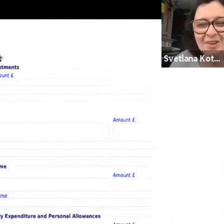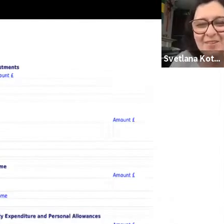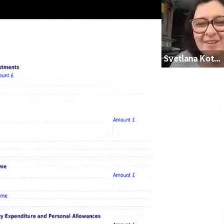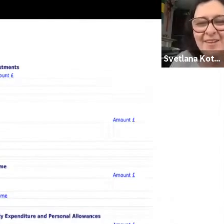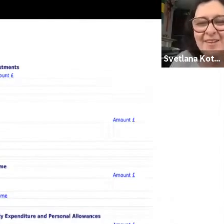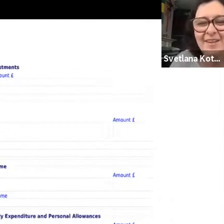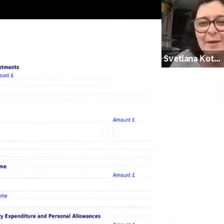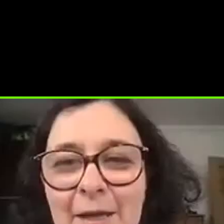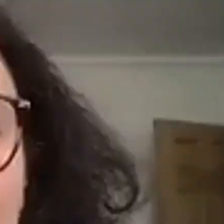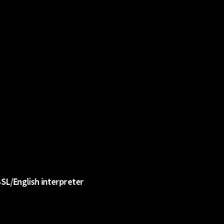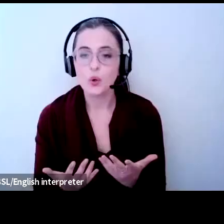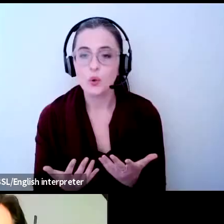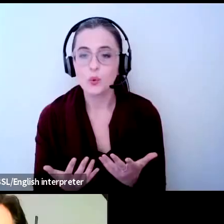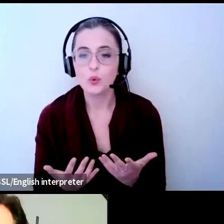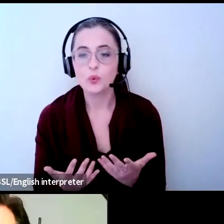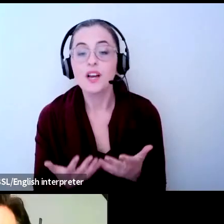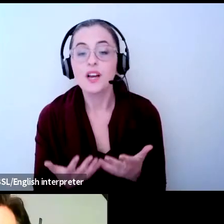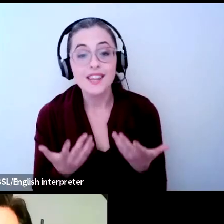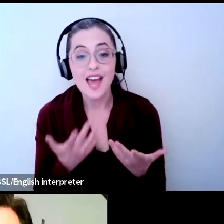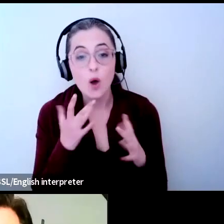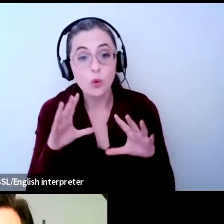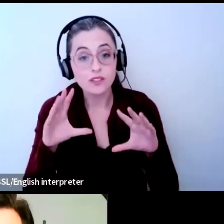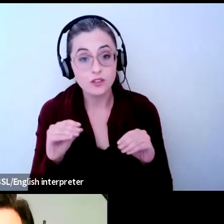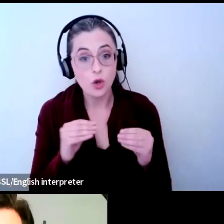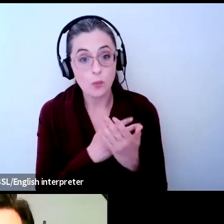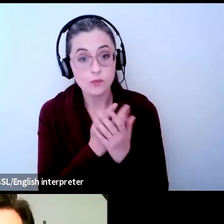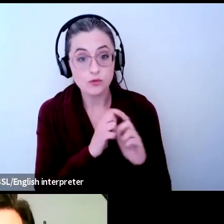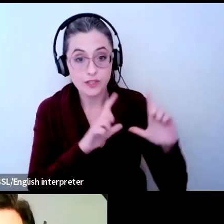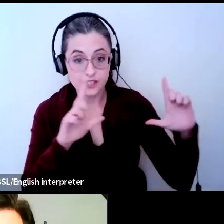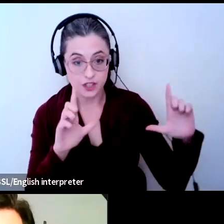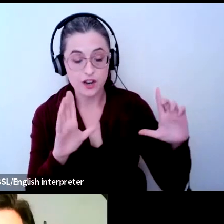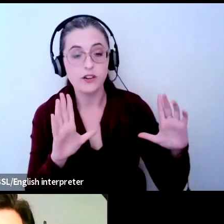stop sharing, and